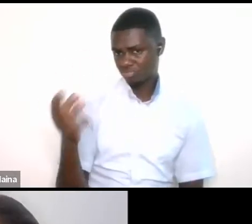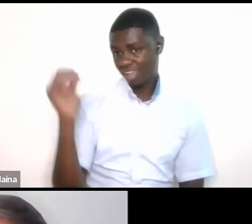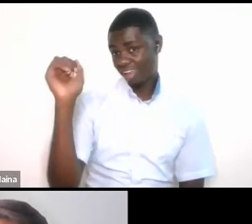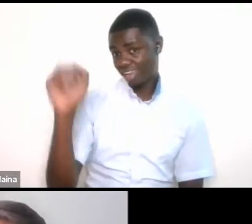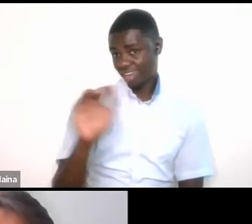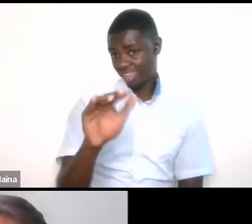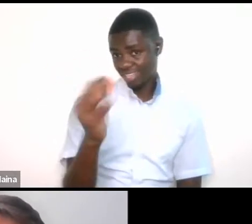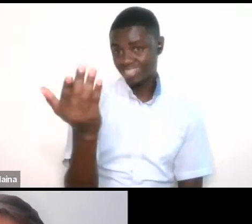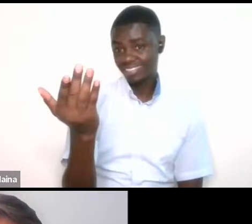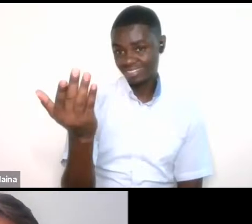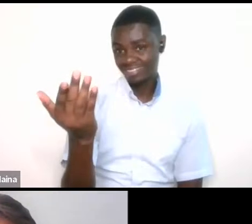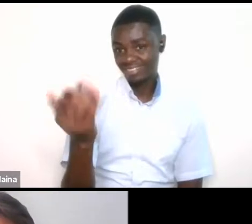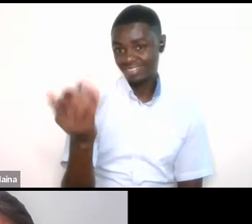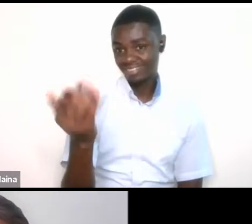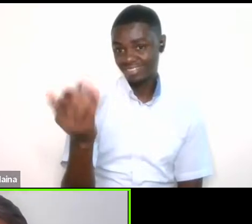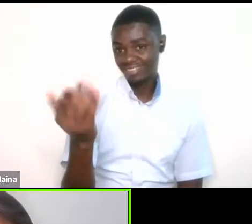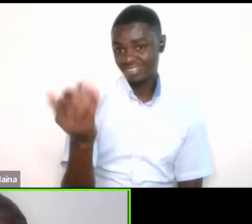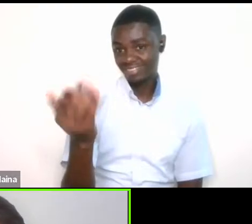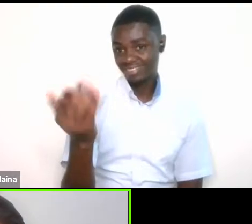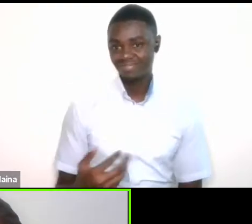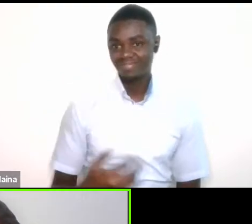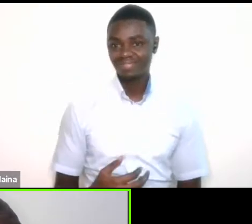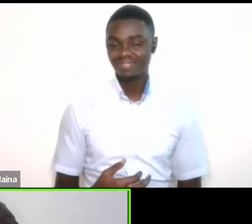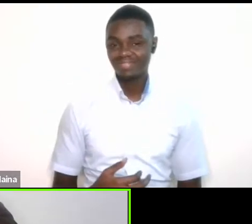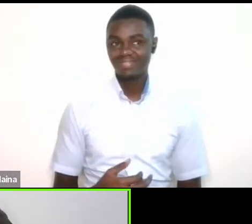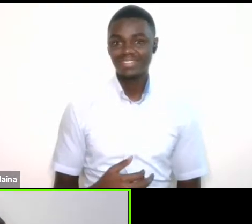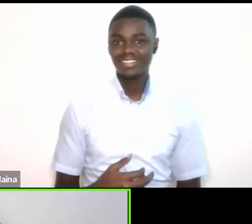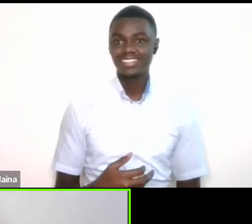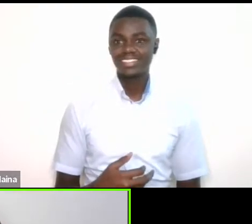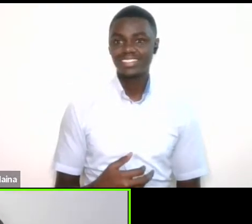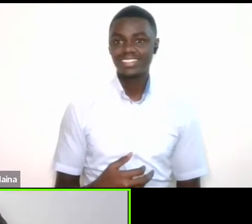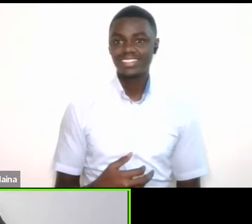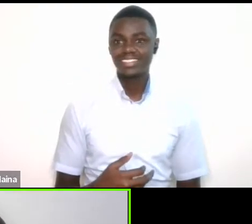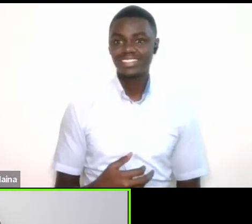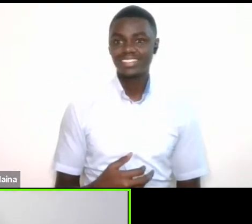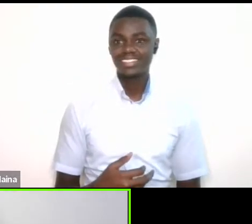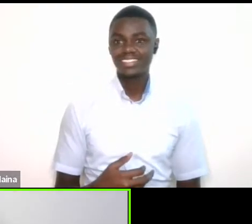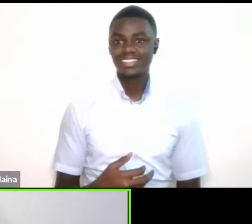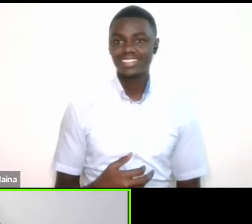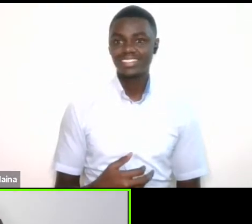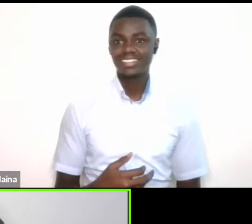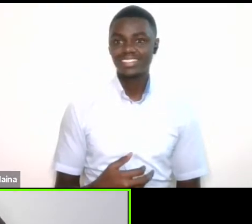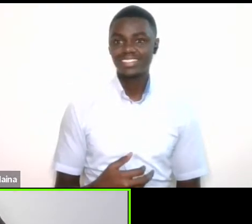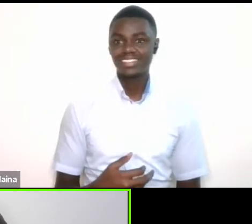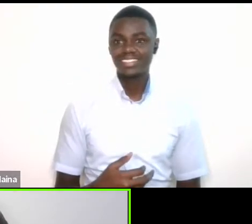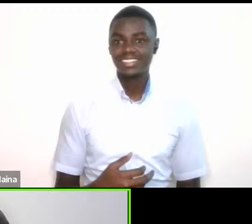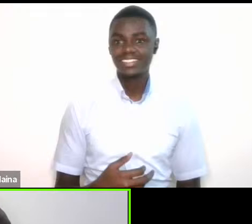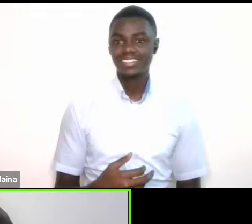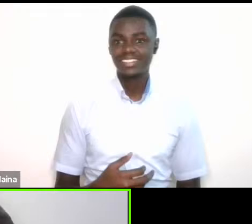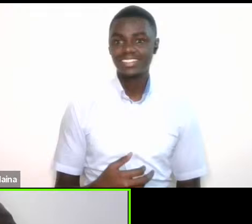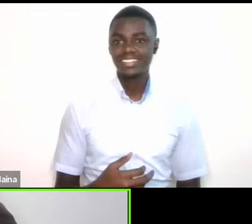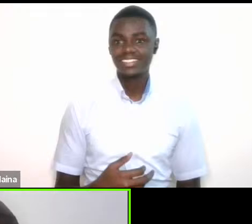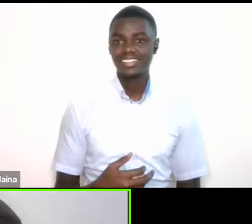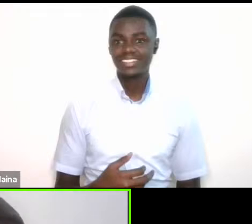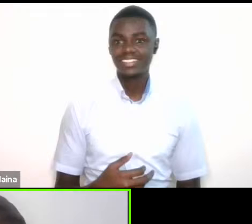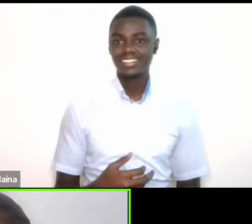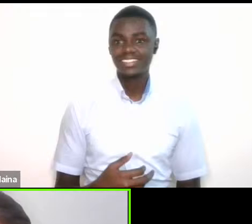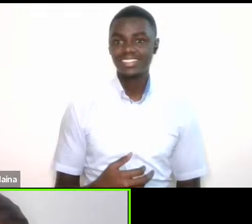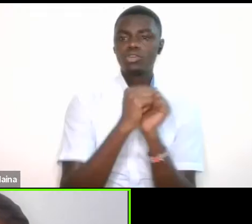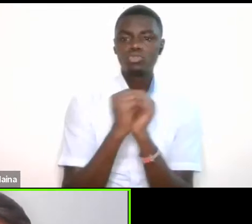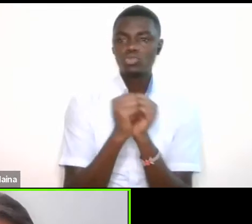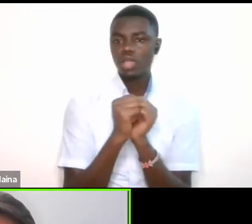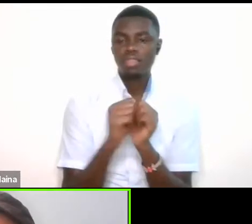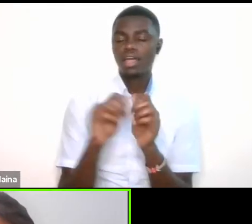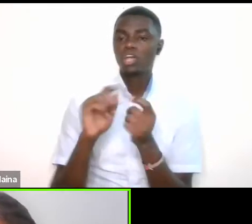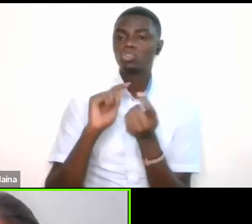Sure. How do you think that we can work together to change this? I mean, to change this